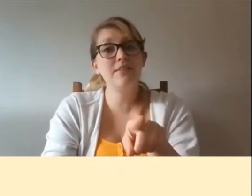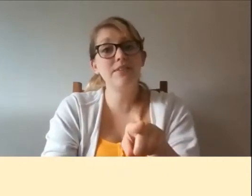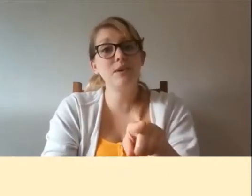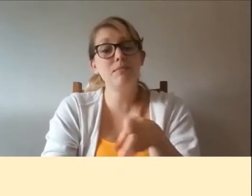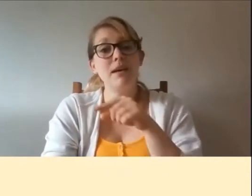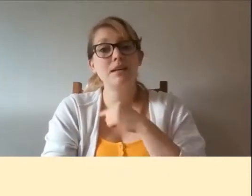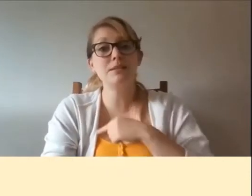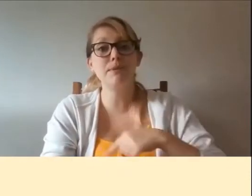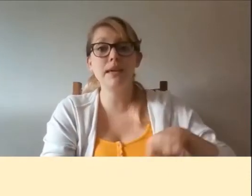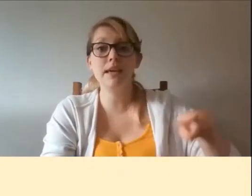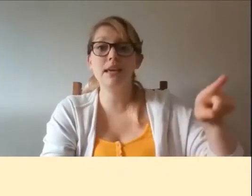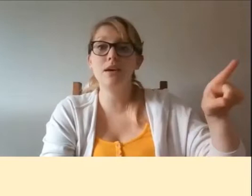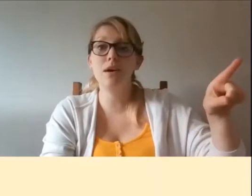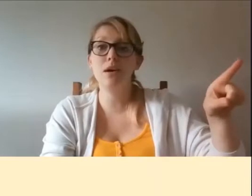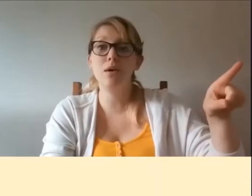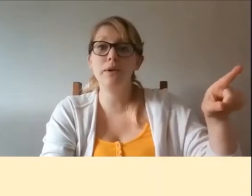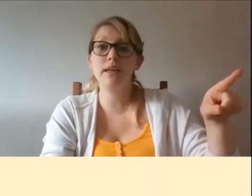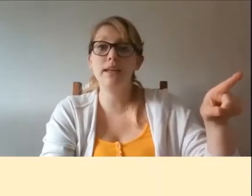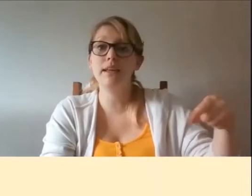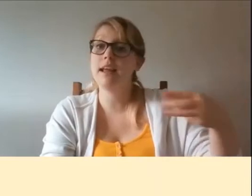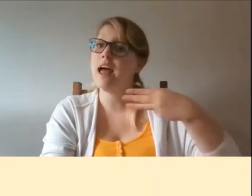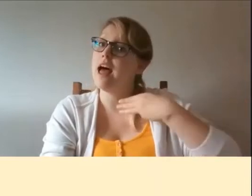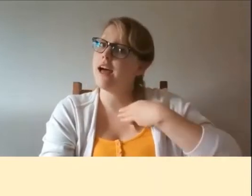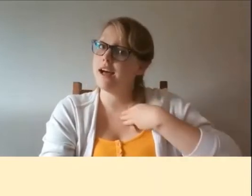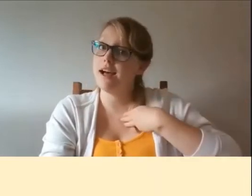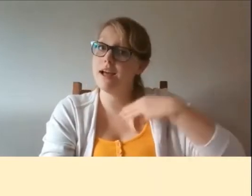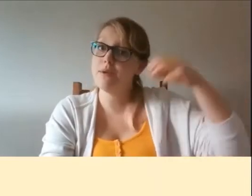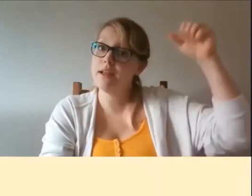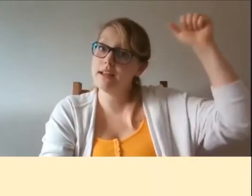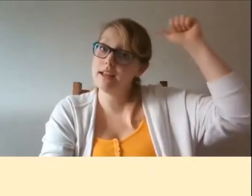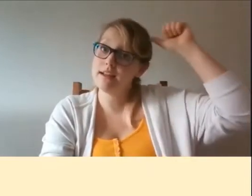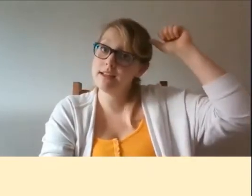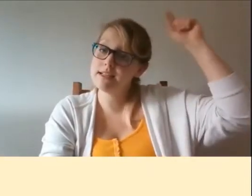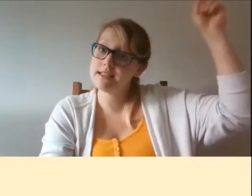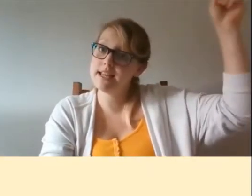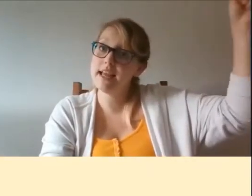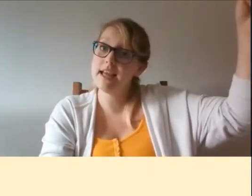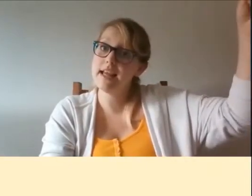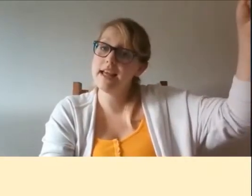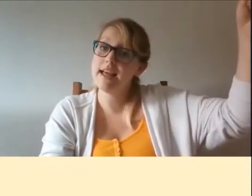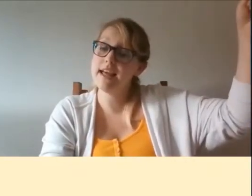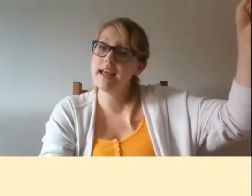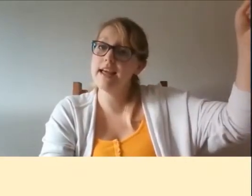and if you must be going, I will